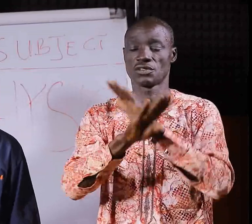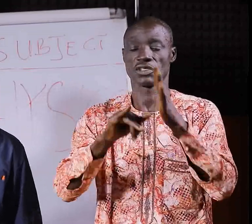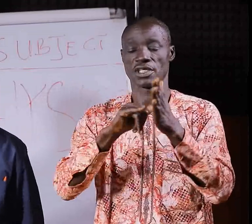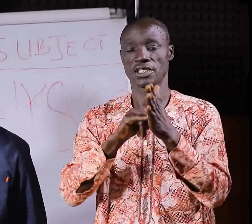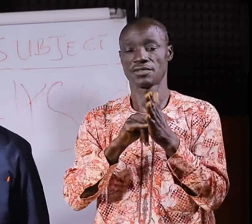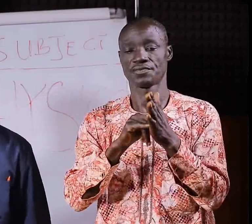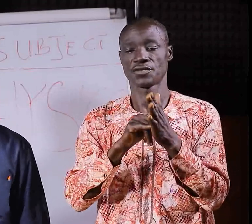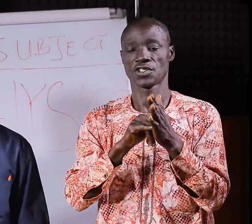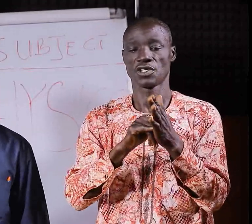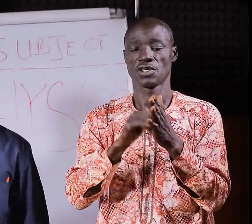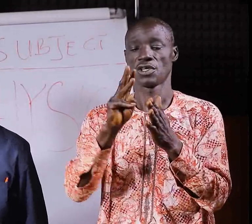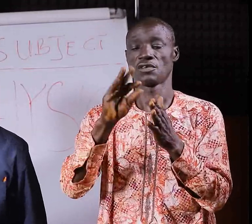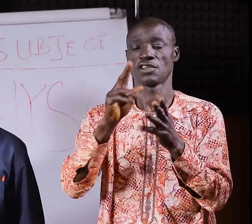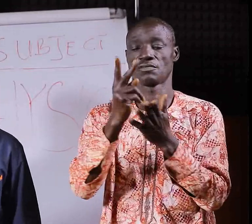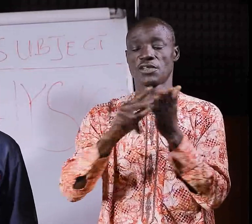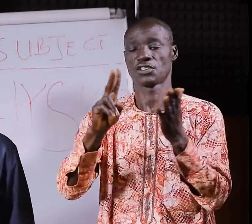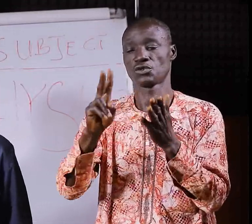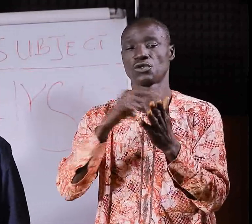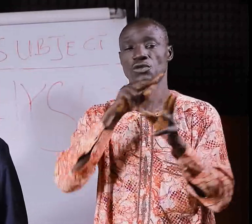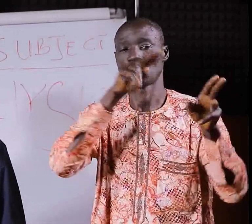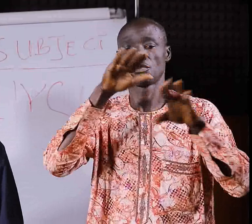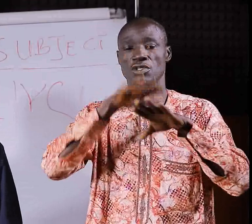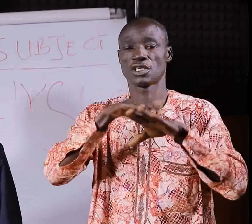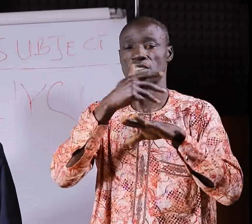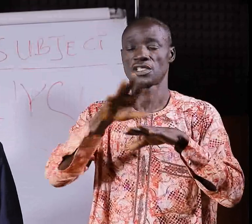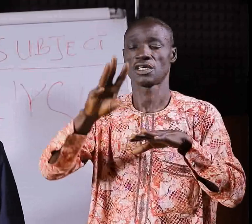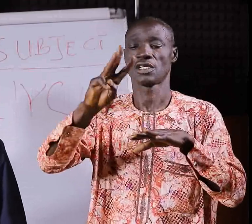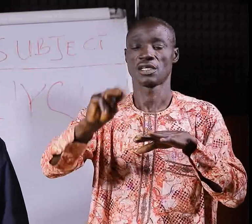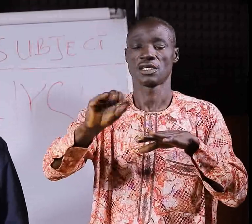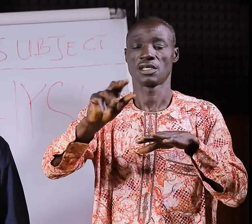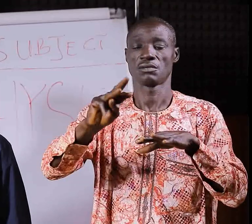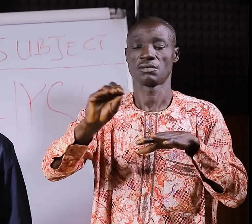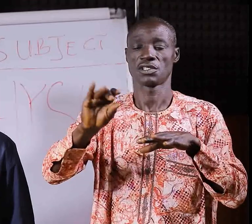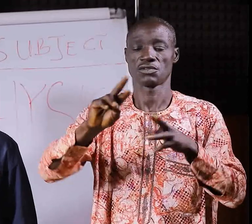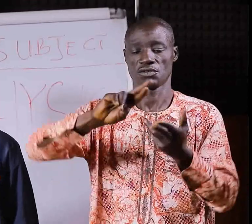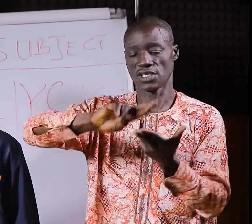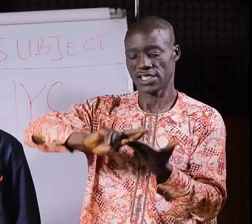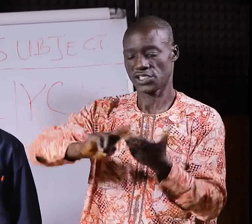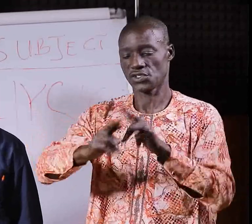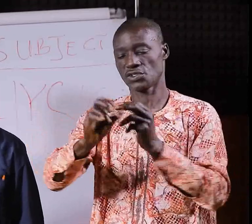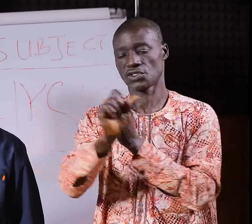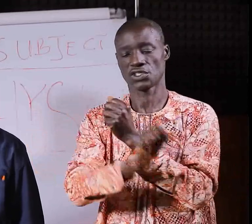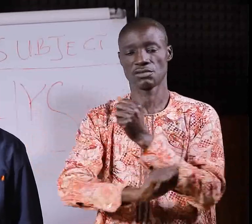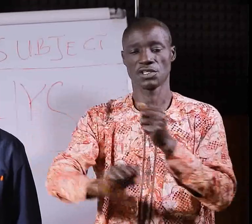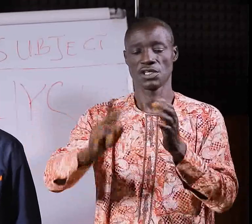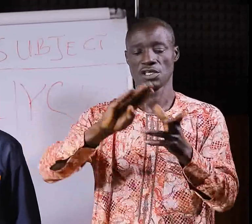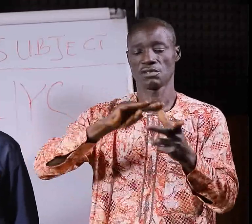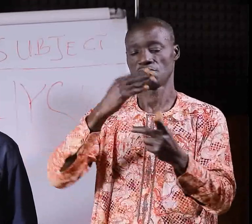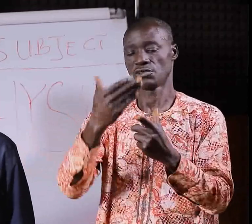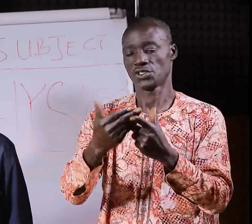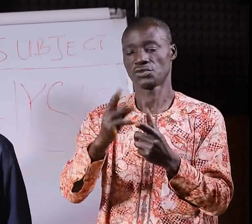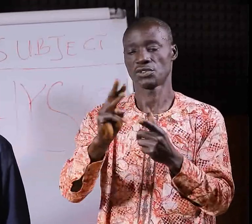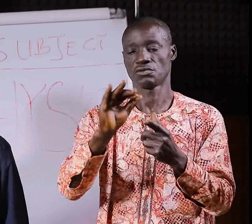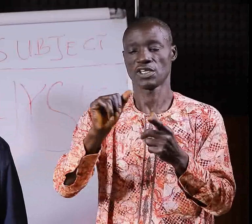waves, that is waves part 2, we look at mathematical relationship between